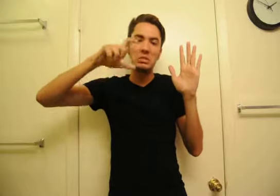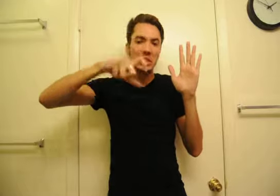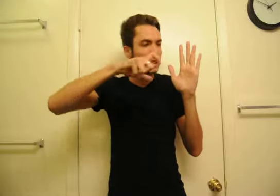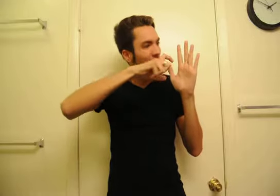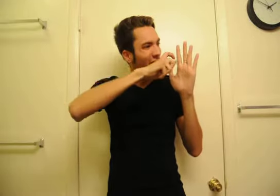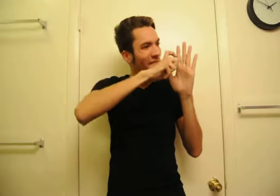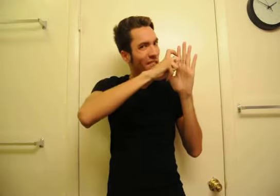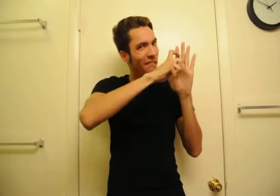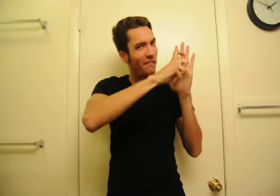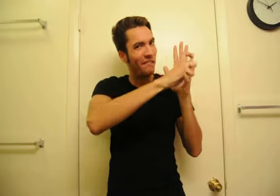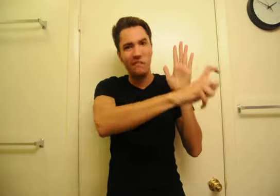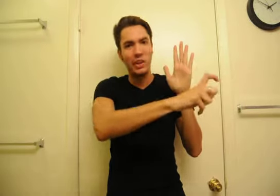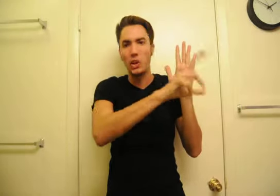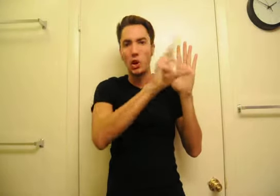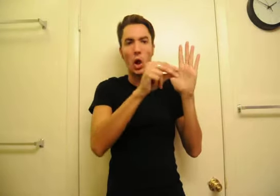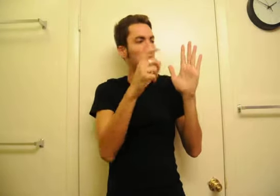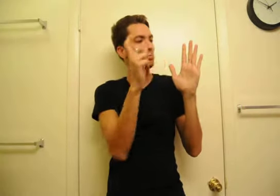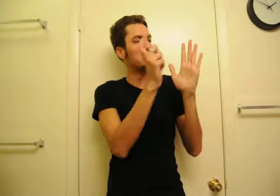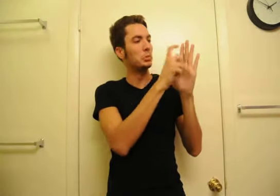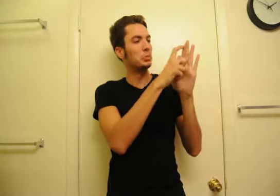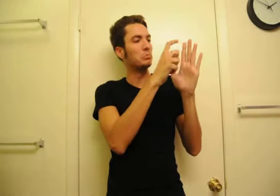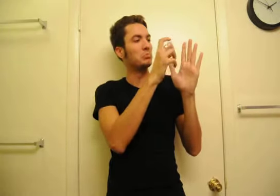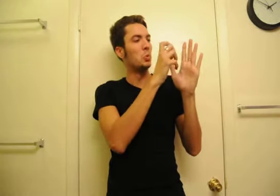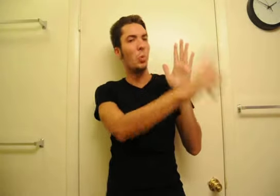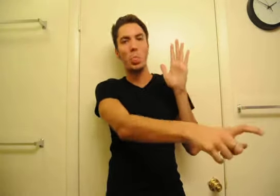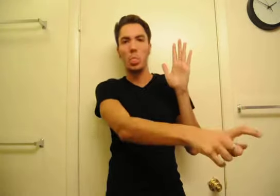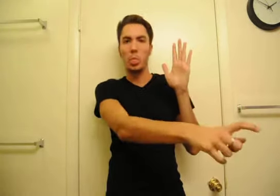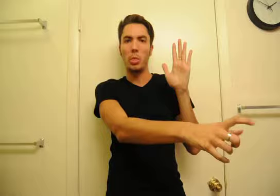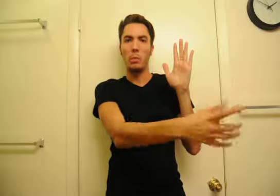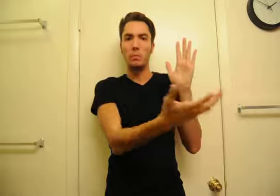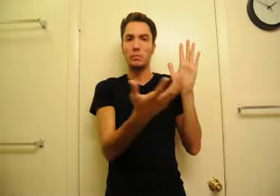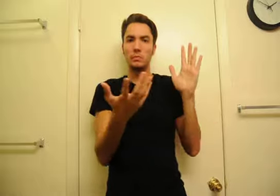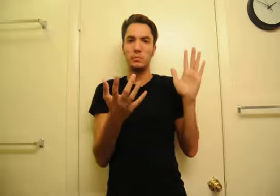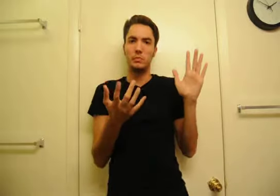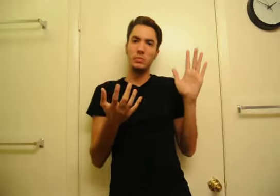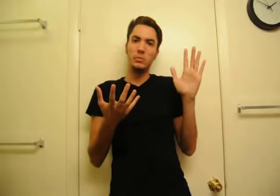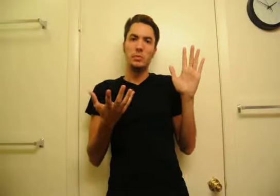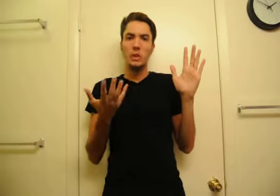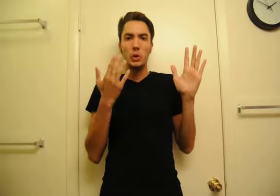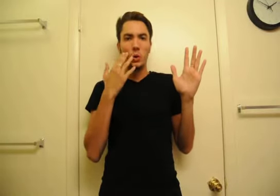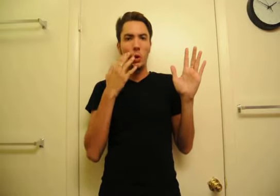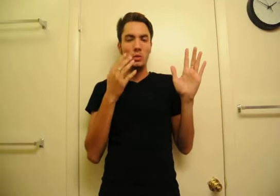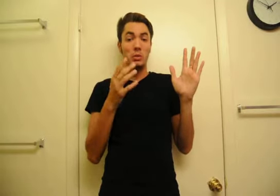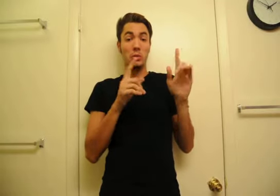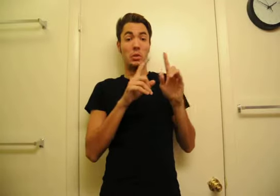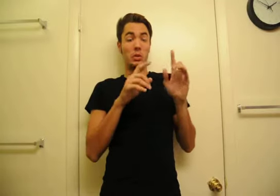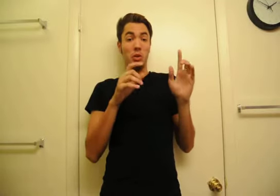the word. Watch 200, I go double-click. It neatly selects just that word. Also, don't delete what you've highlighted. You can just type